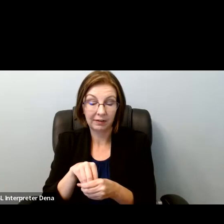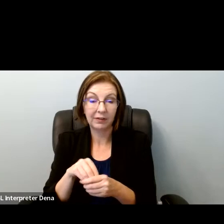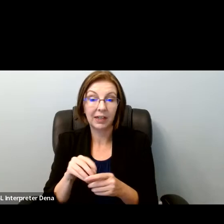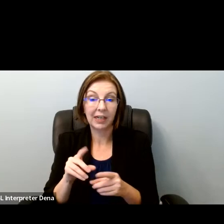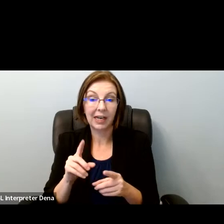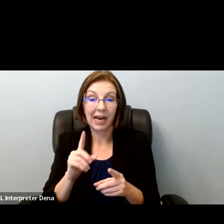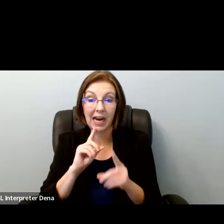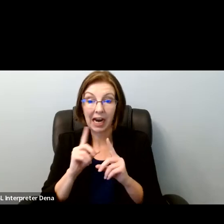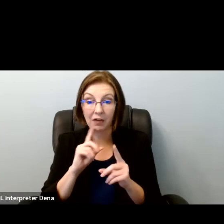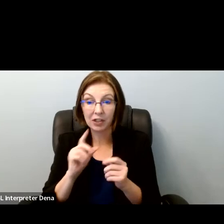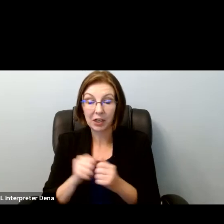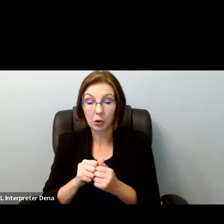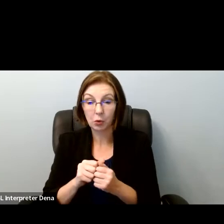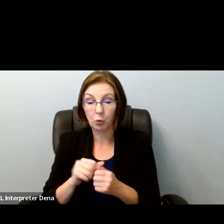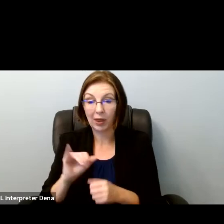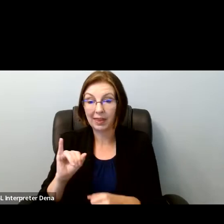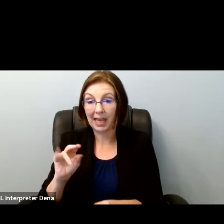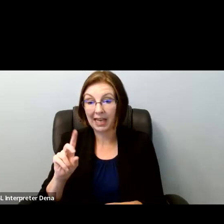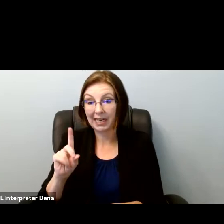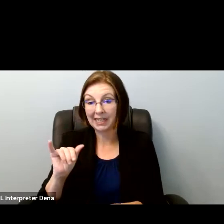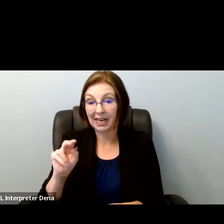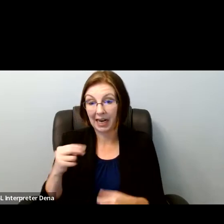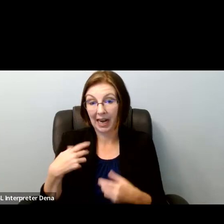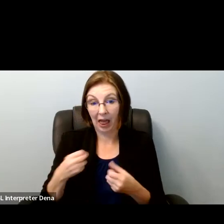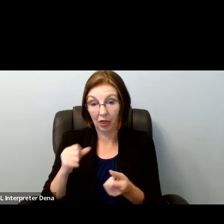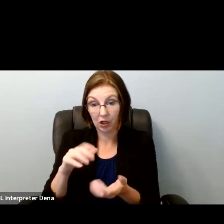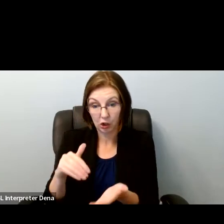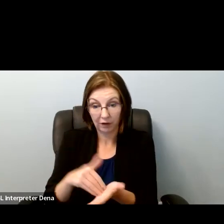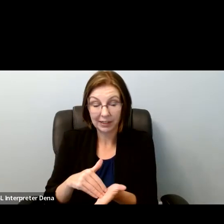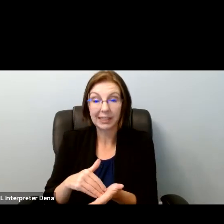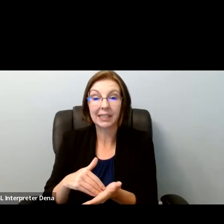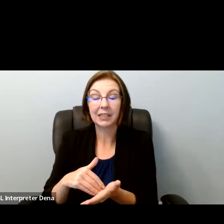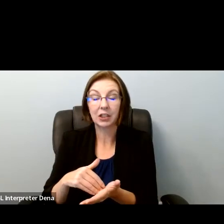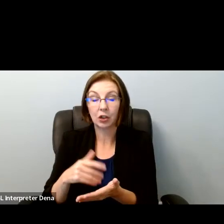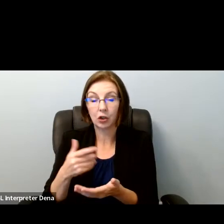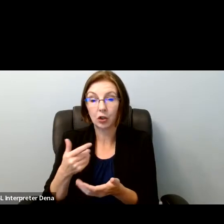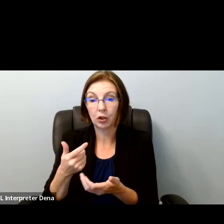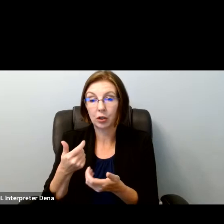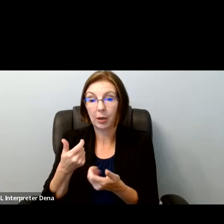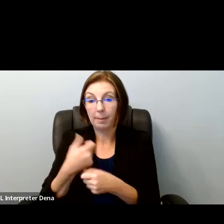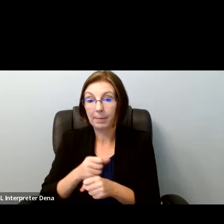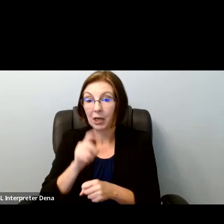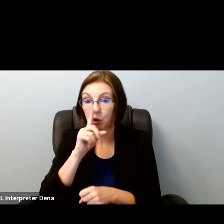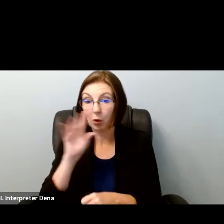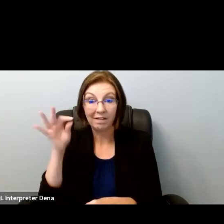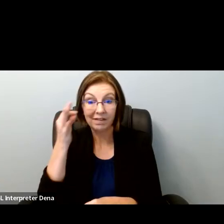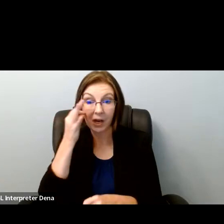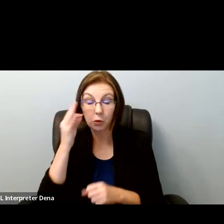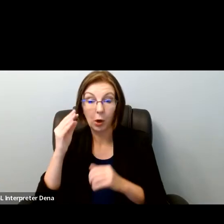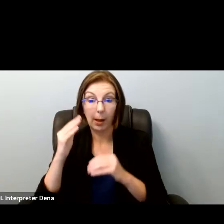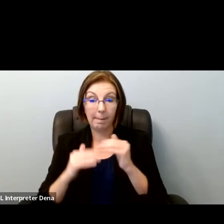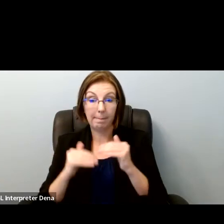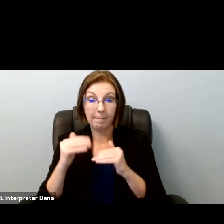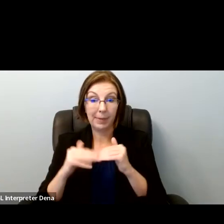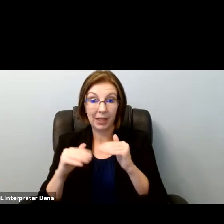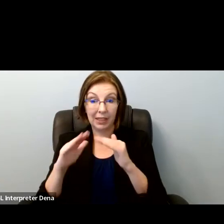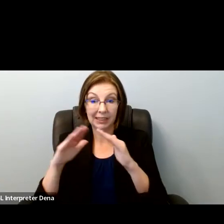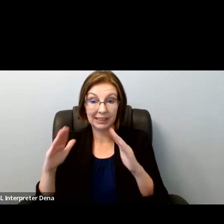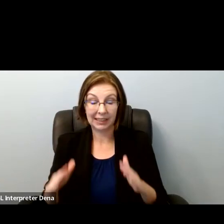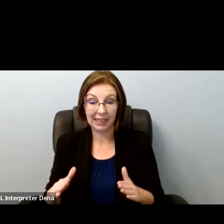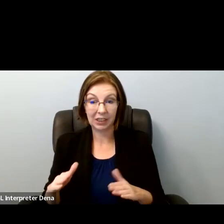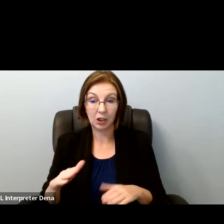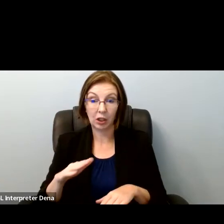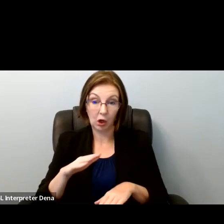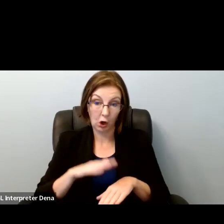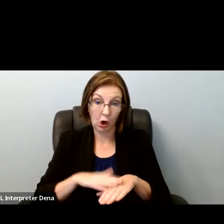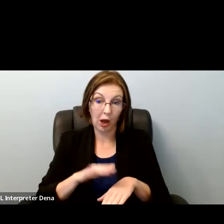conversations with Indian Health Services to ensure that federal buildings that are on